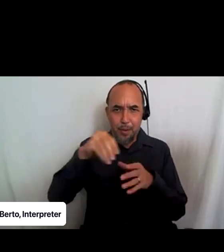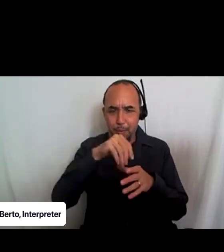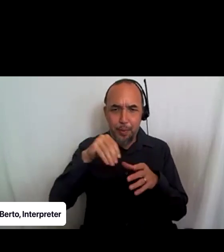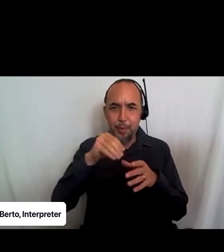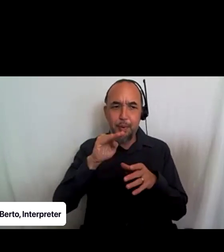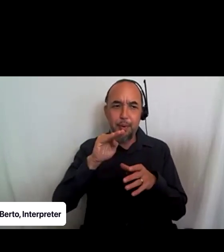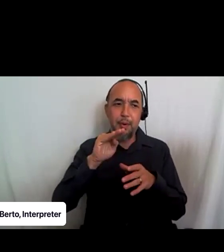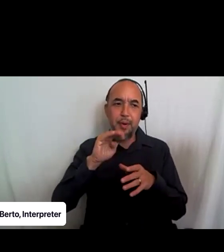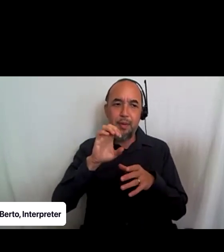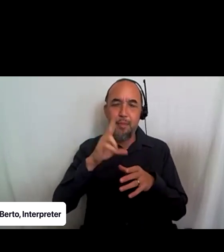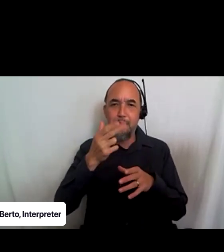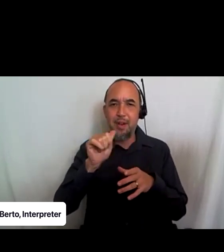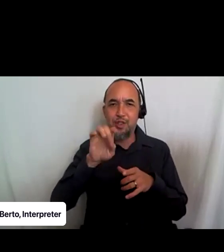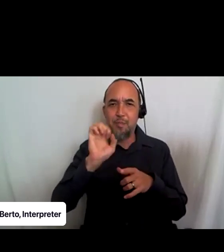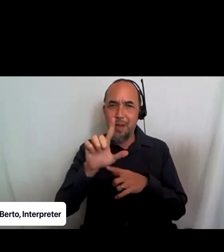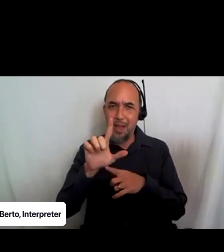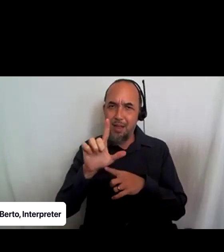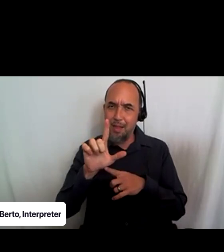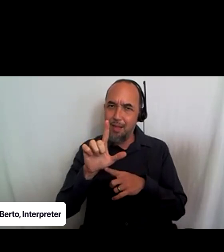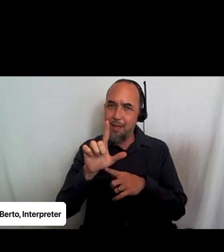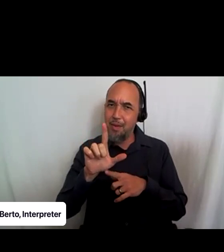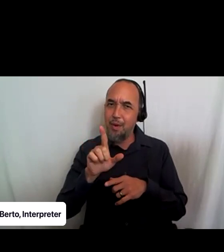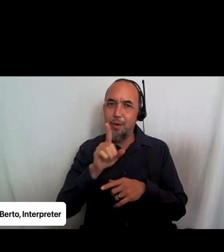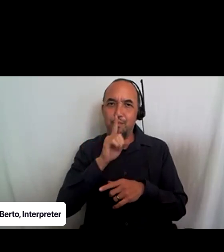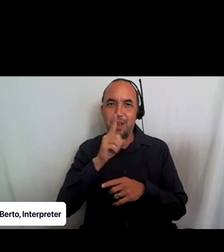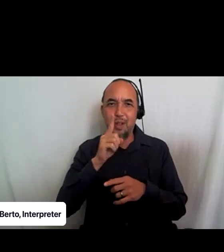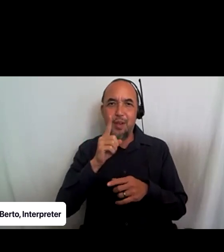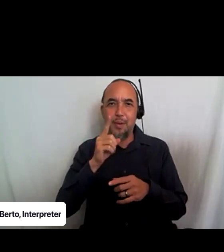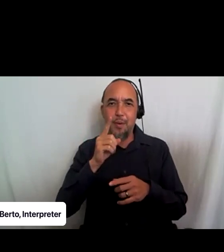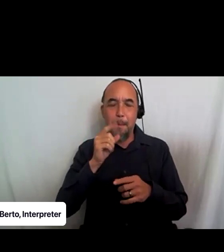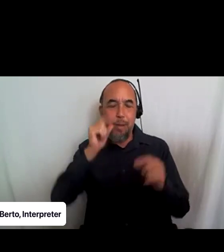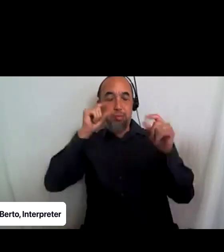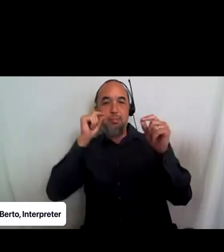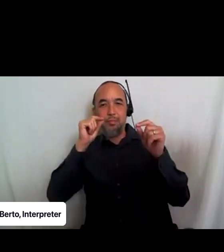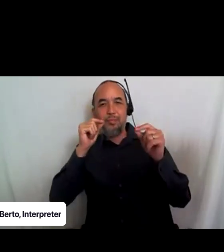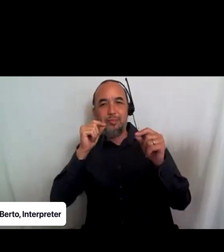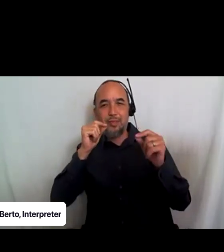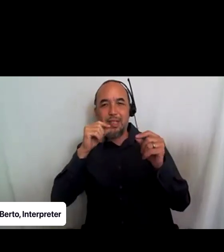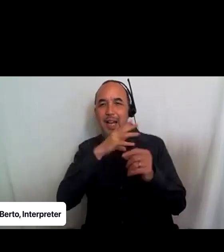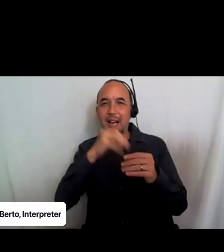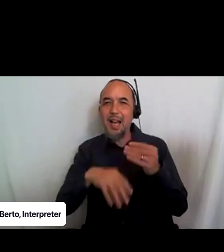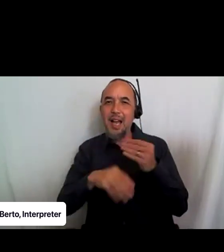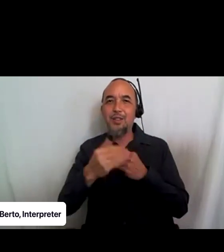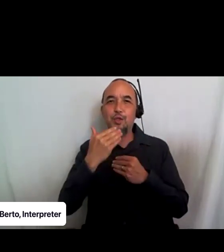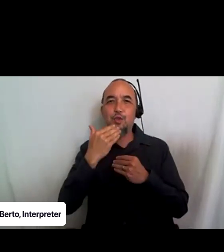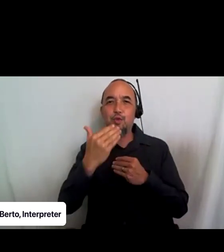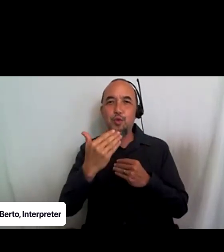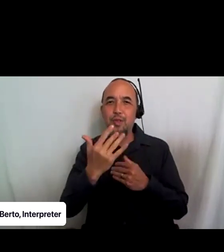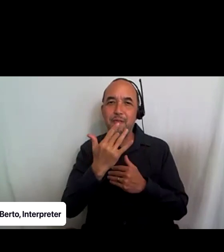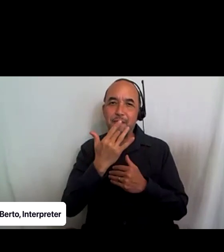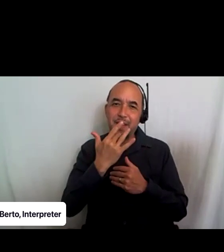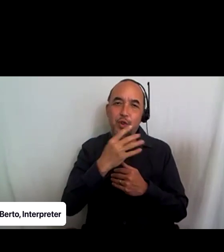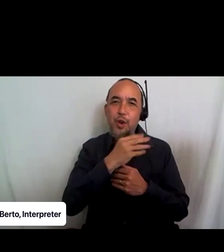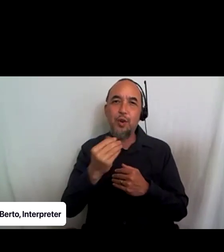it pop and makes it nutty and gives it an extra texture that melts really well with the cheese and the